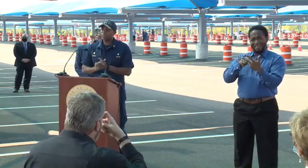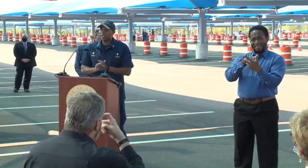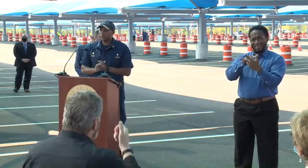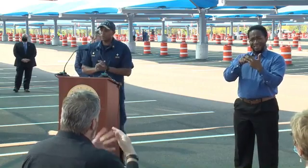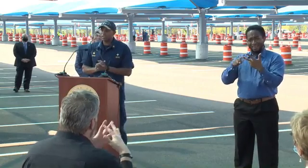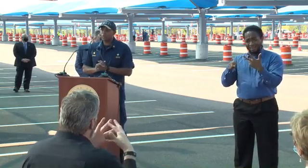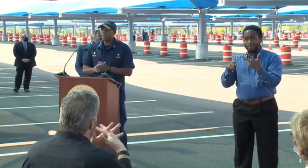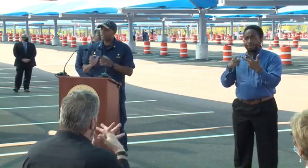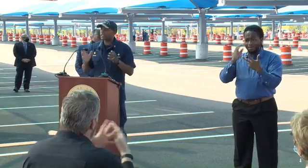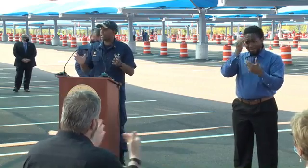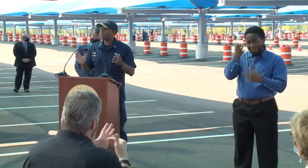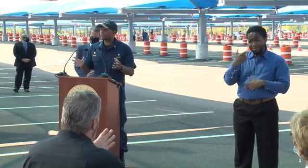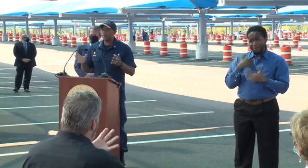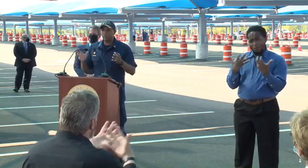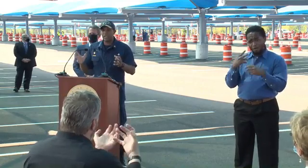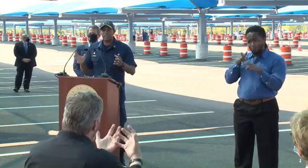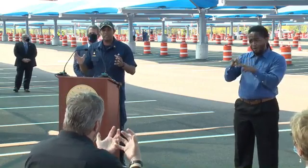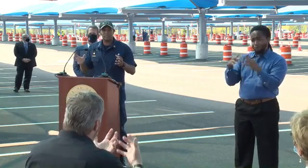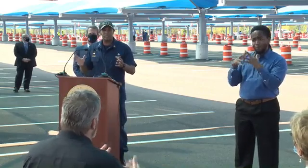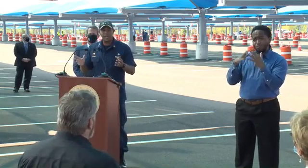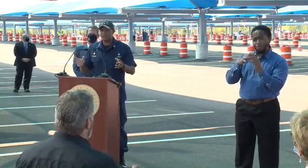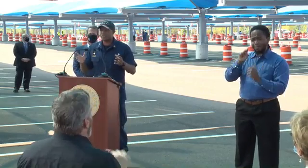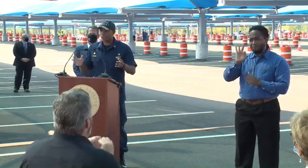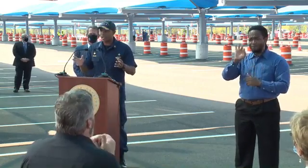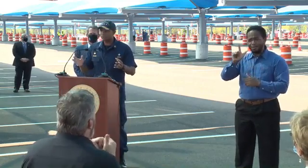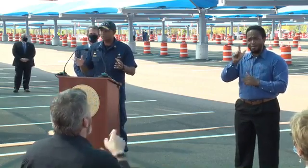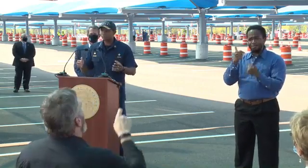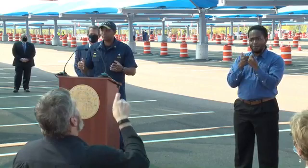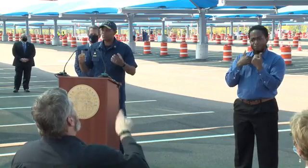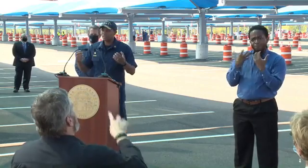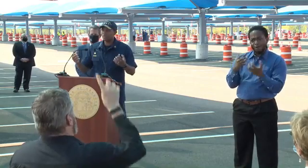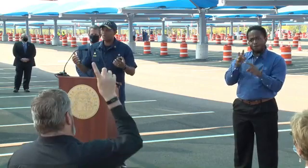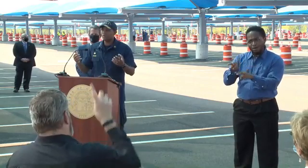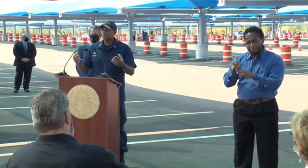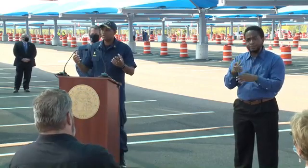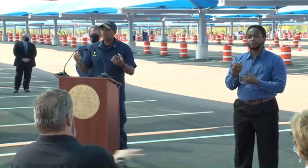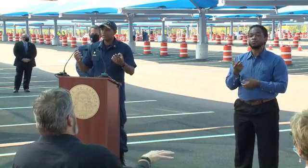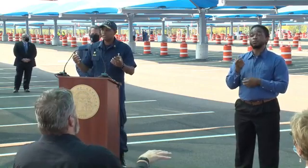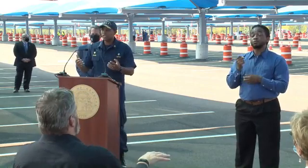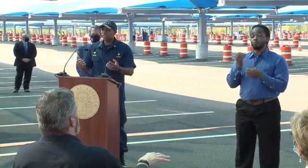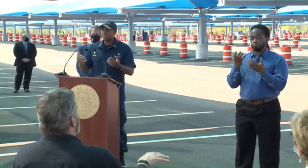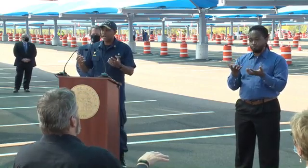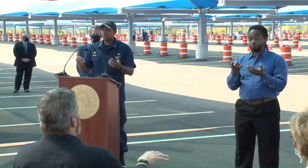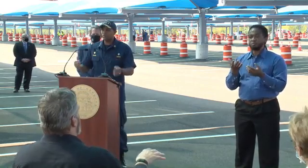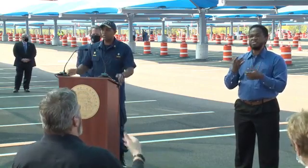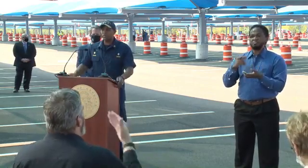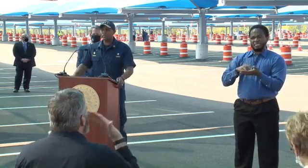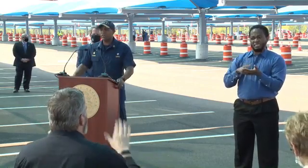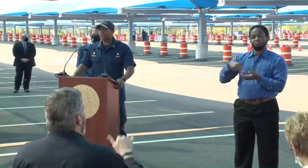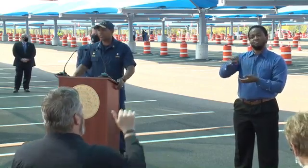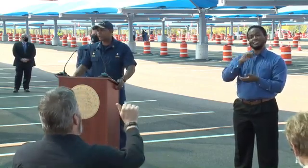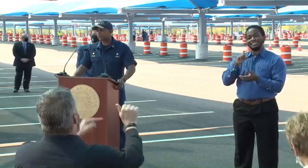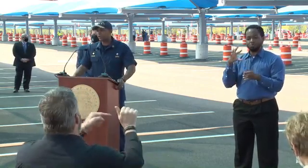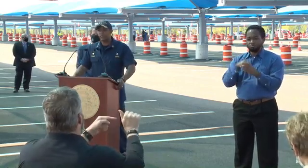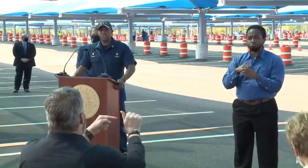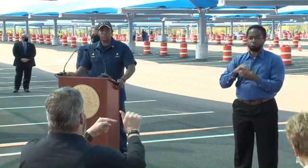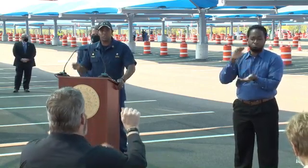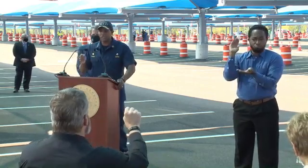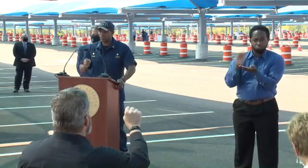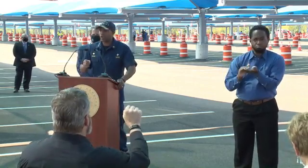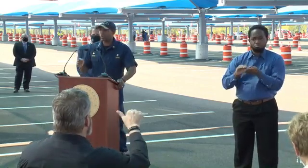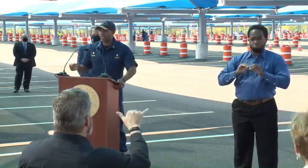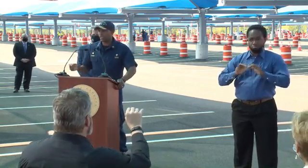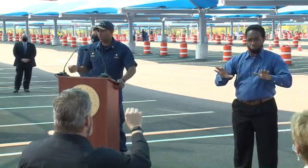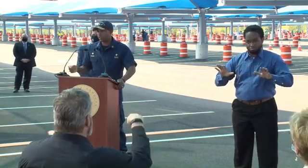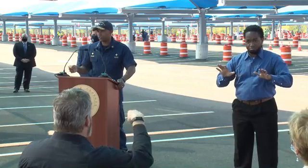I want to explain really quickly this concept of asymptomatic spread. So the novel coronavirus,